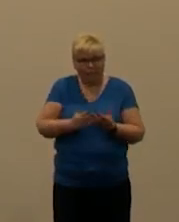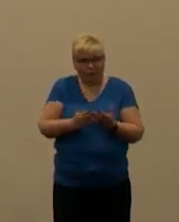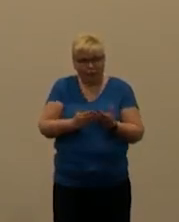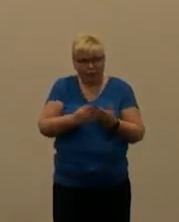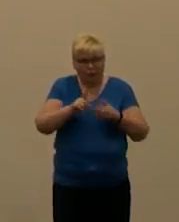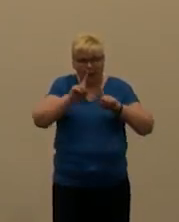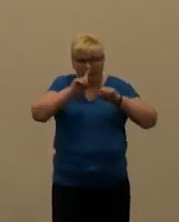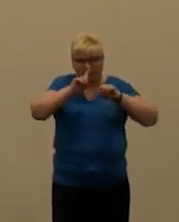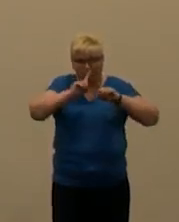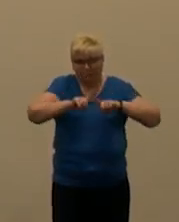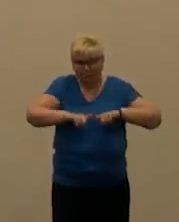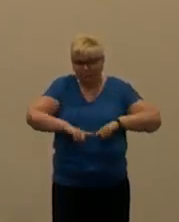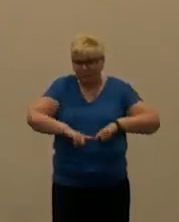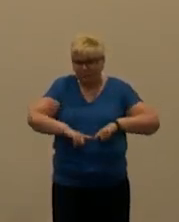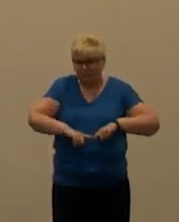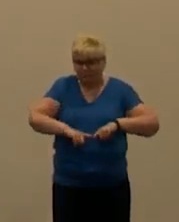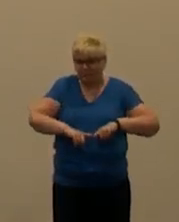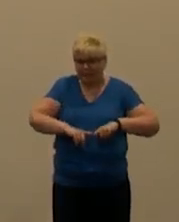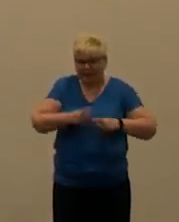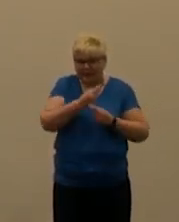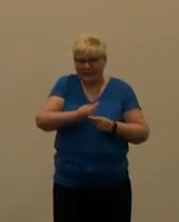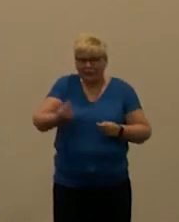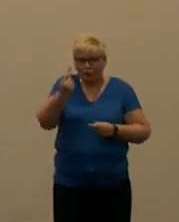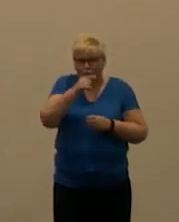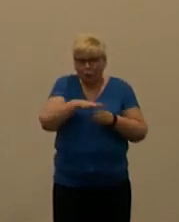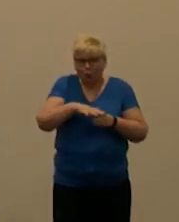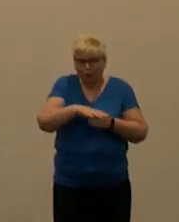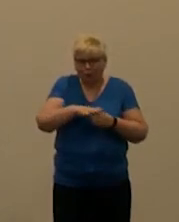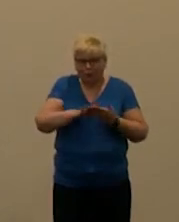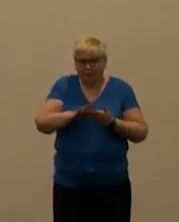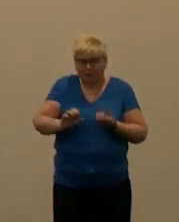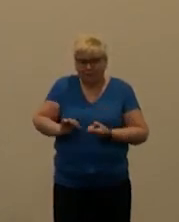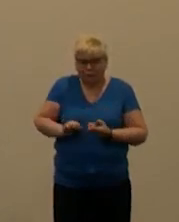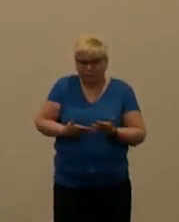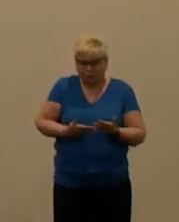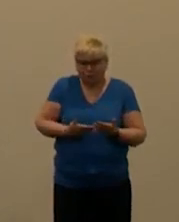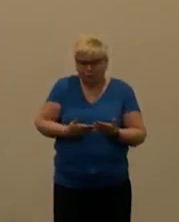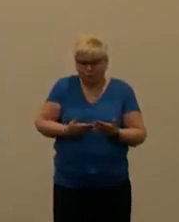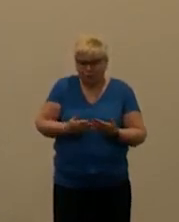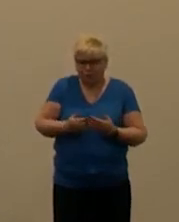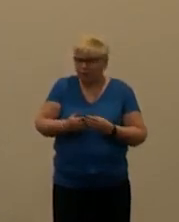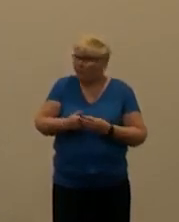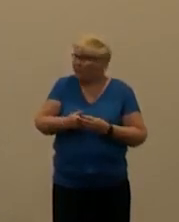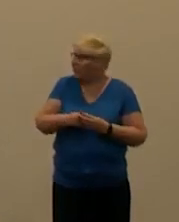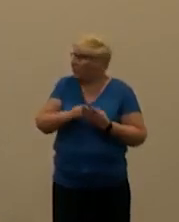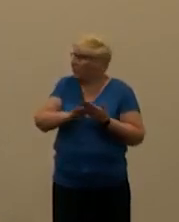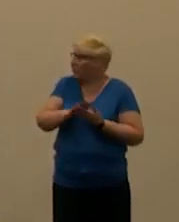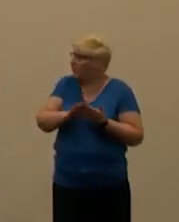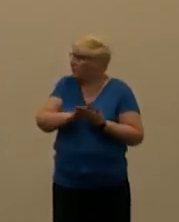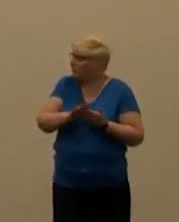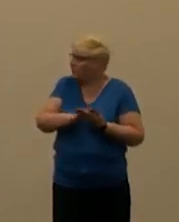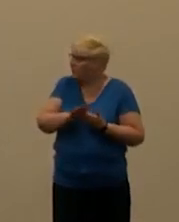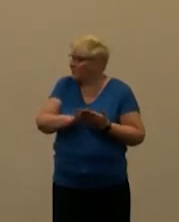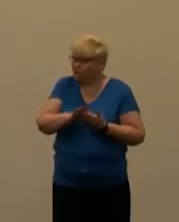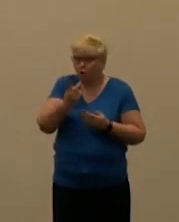multiple virtual WAN hubs in each location. So you can provision, for example, two virtual WAN hubs in East US 2